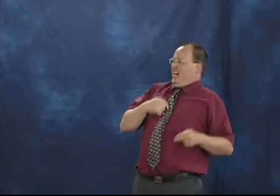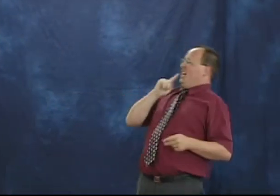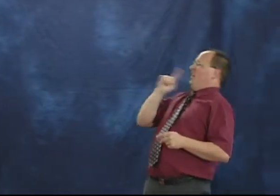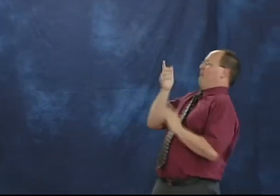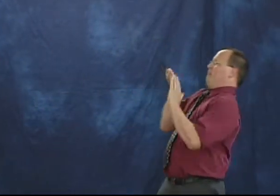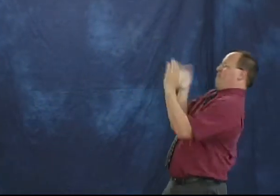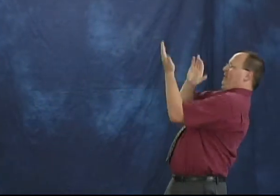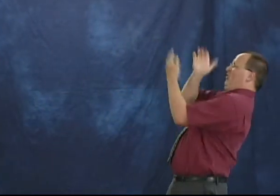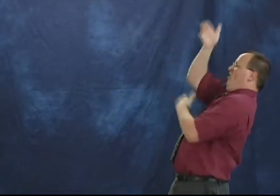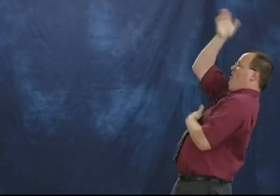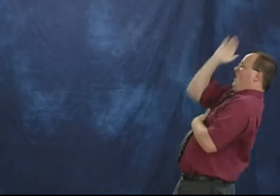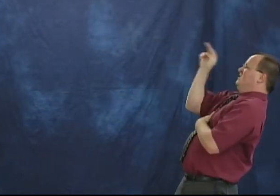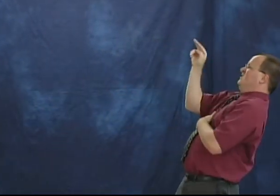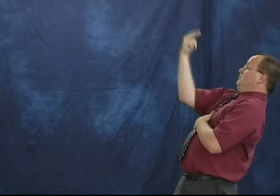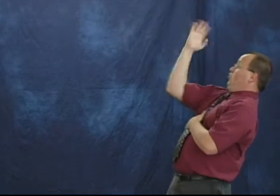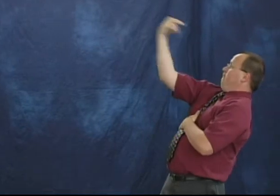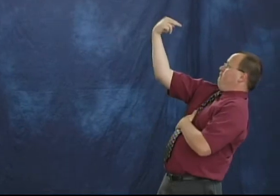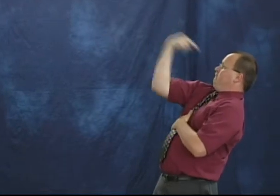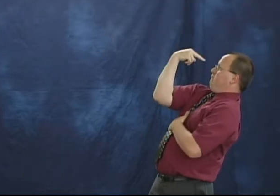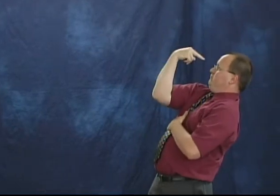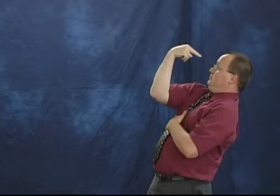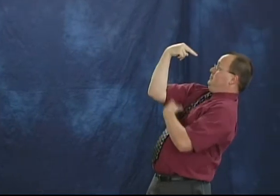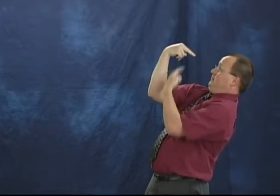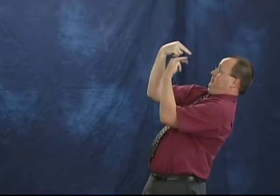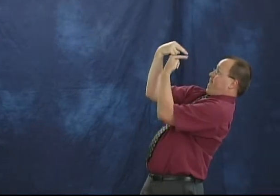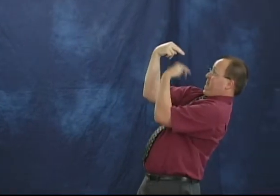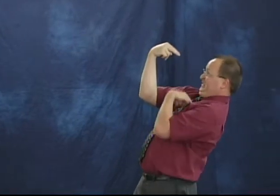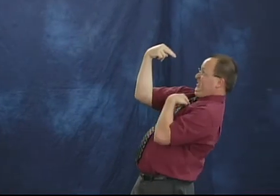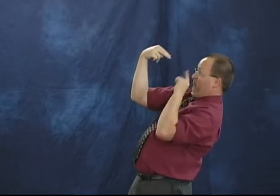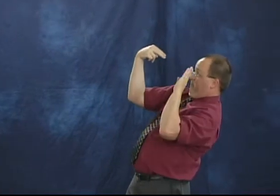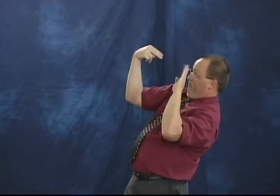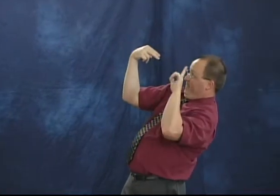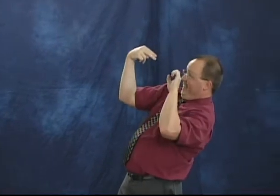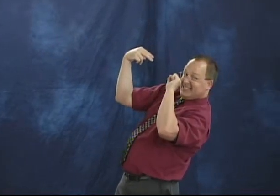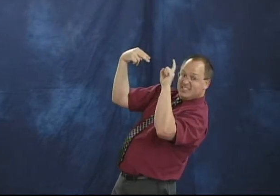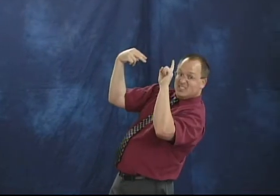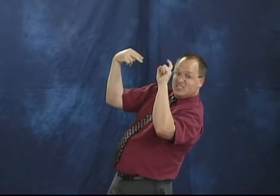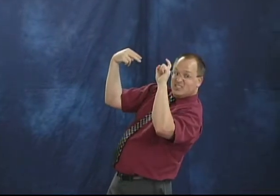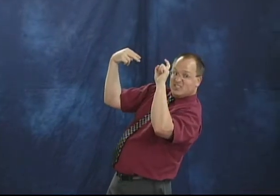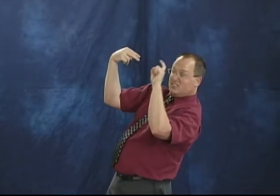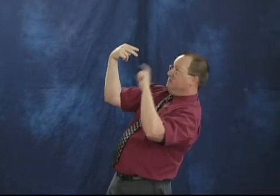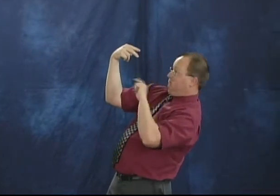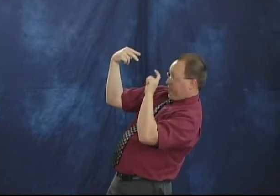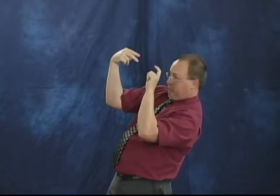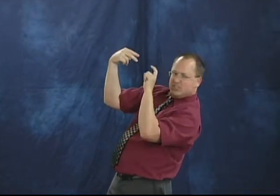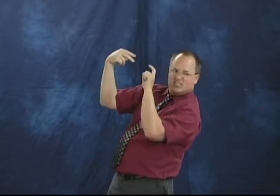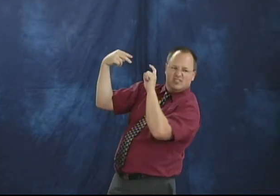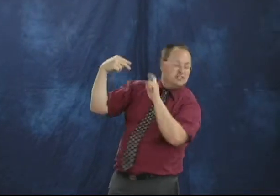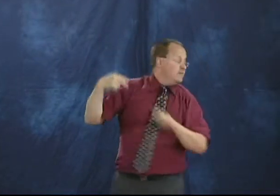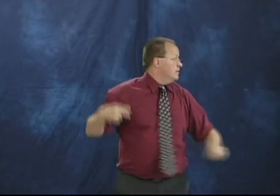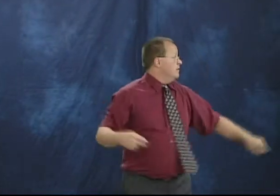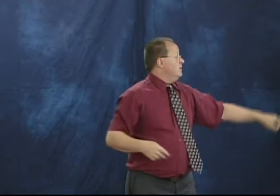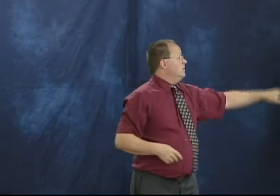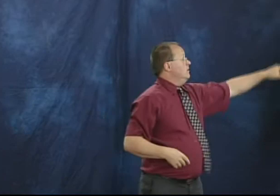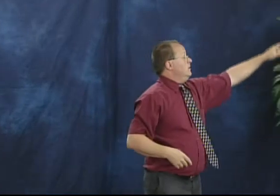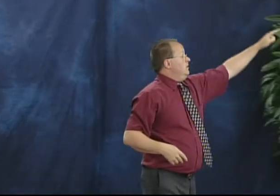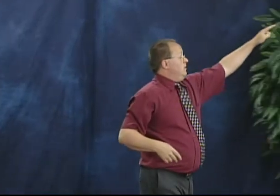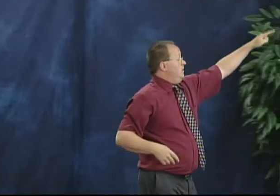It is our state before God. Makarios refers to the way God views us.